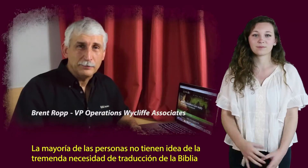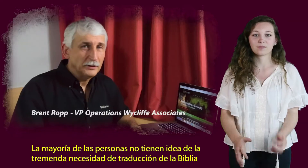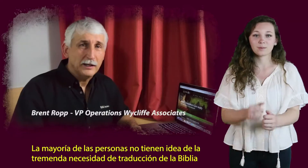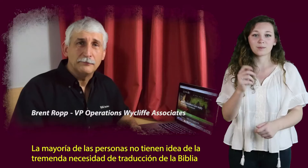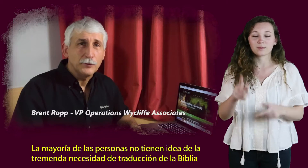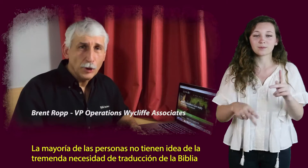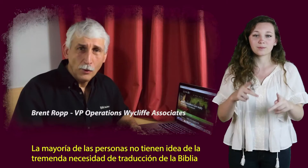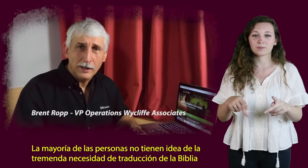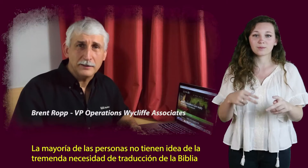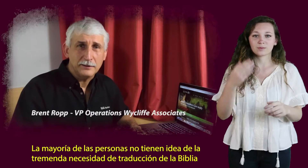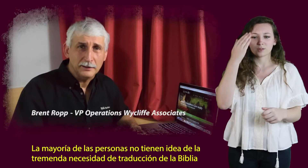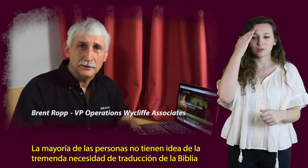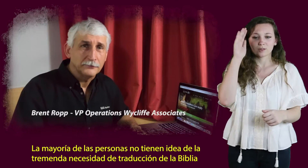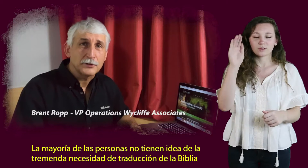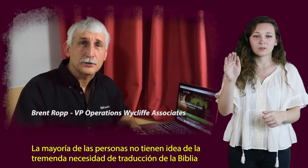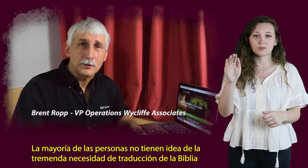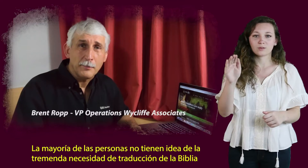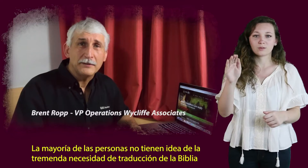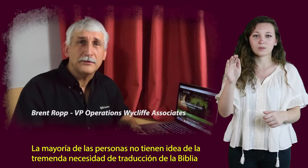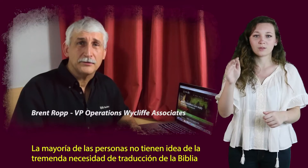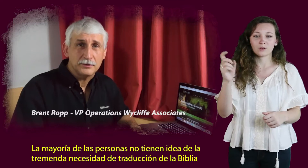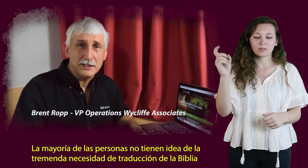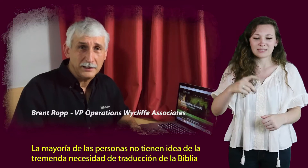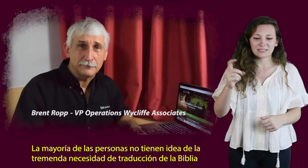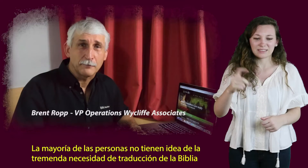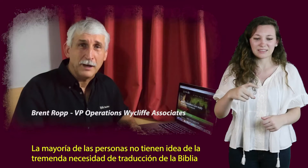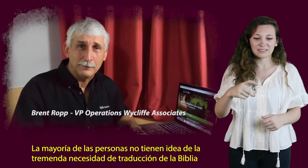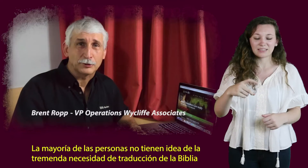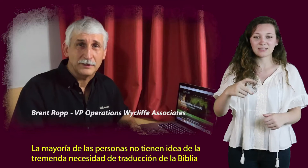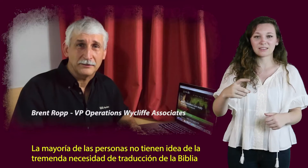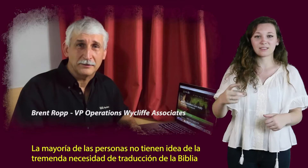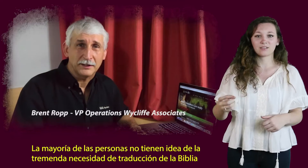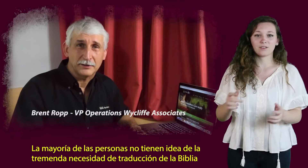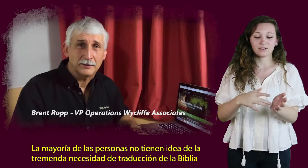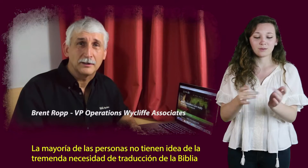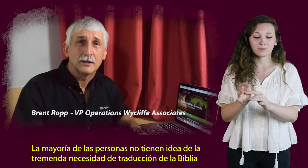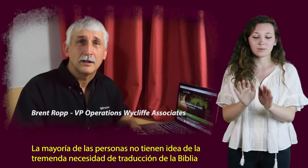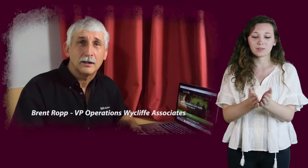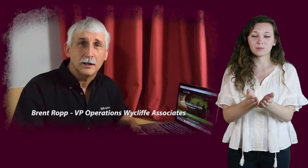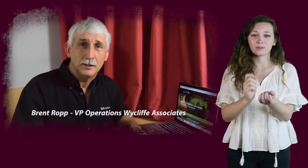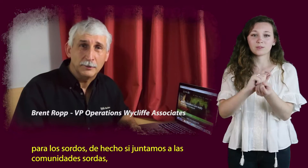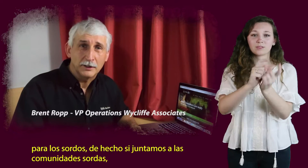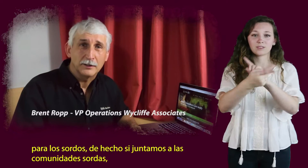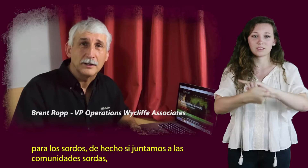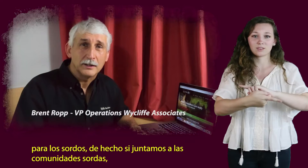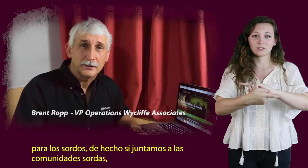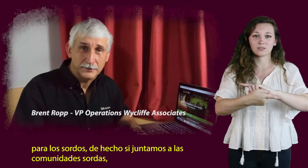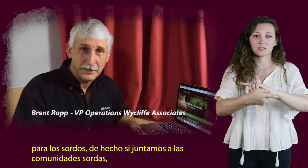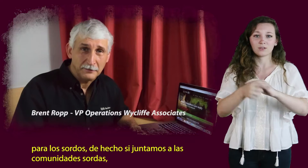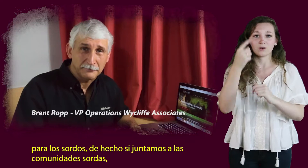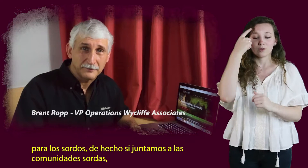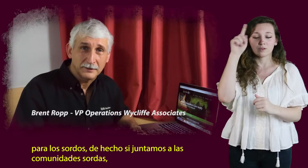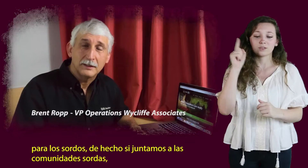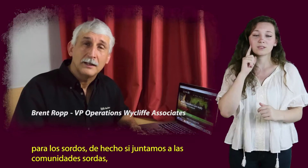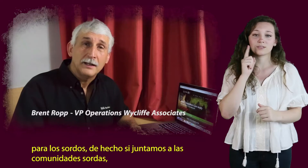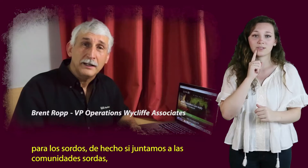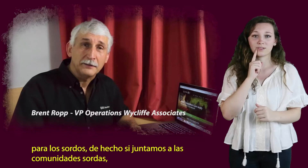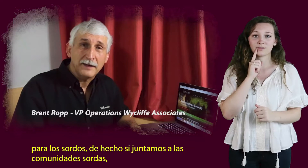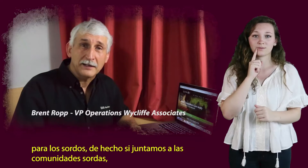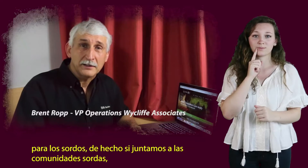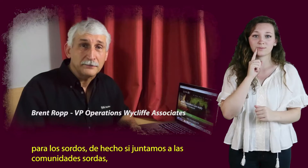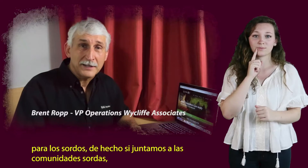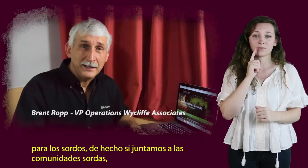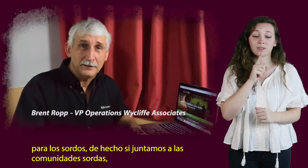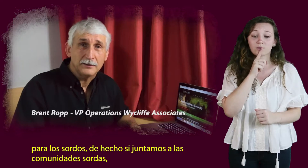Most people have no idea of the tremendous need for Bible translation among the deaf.